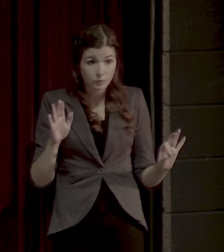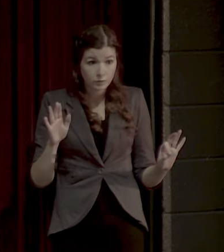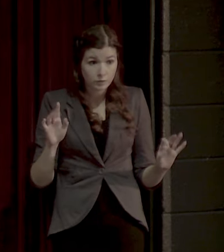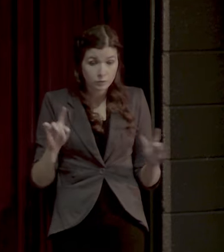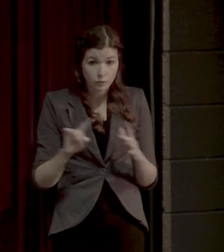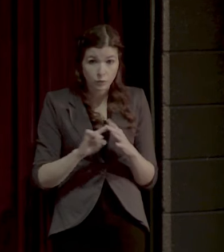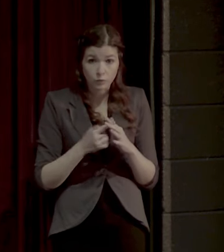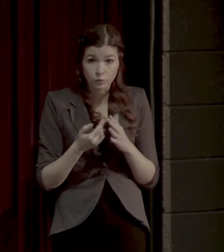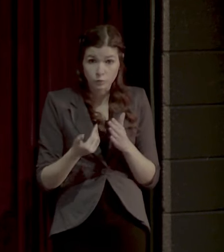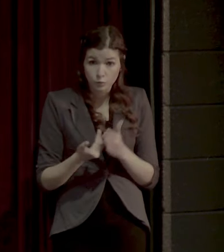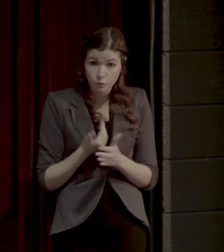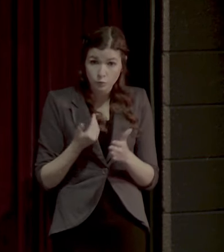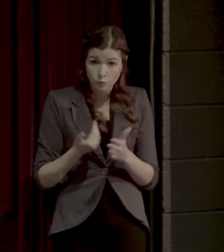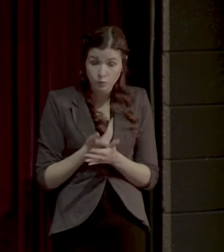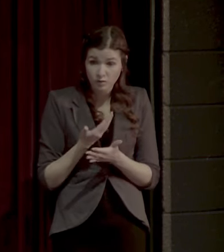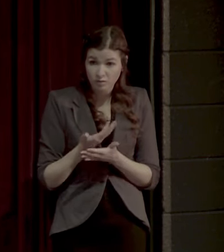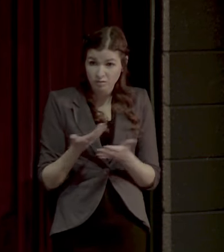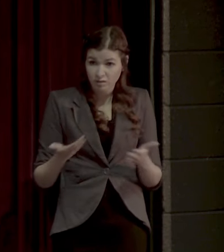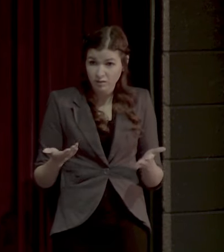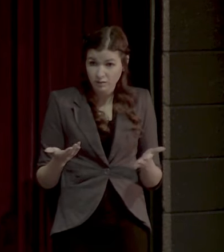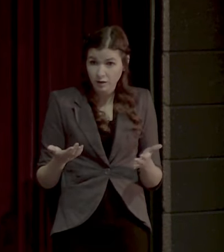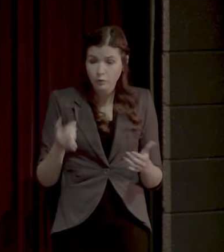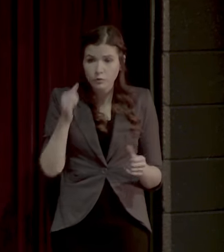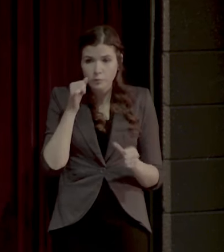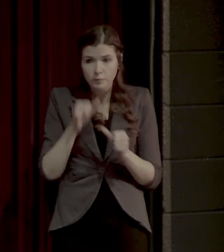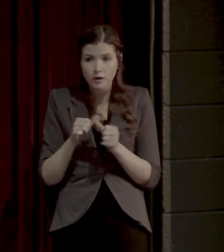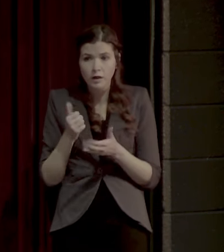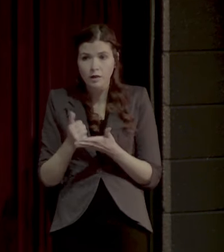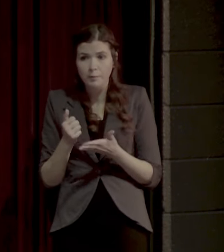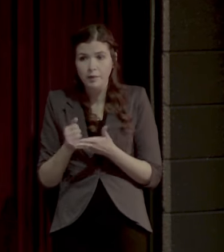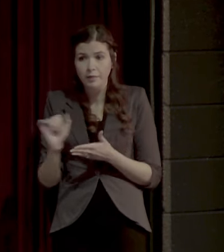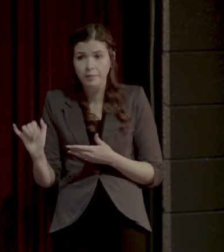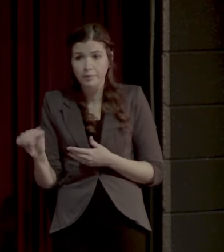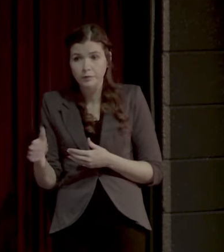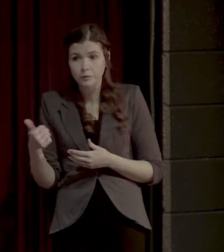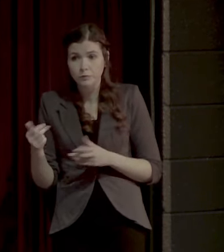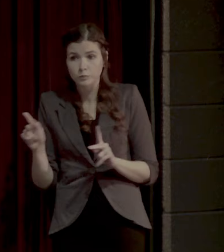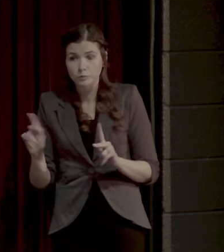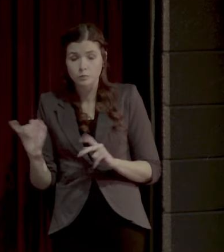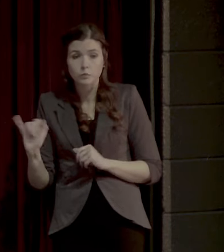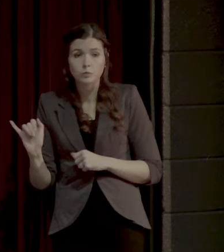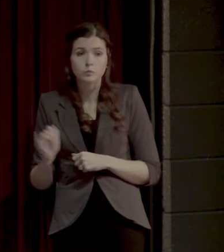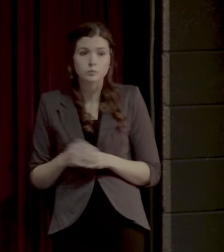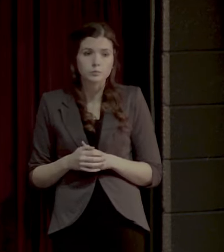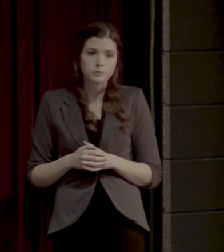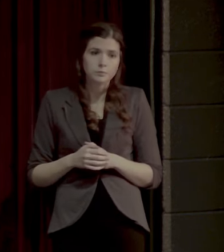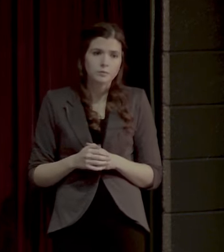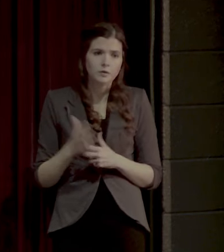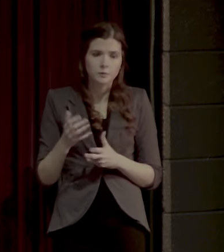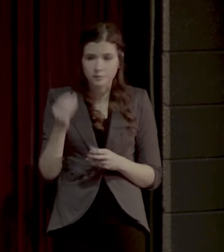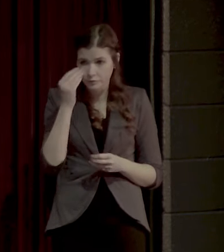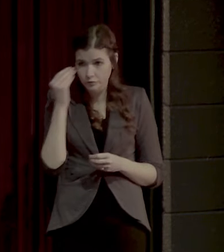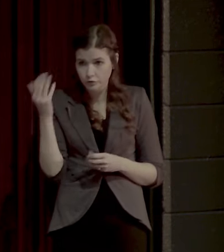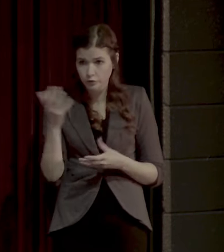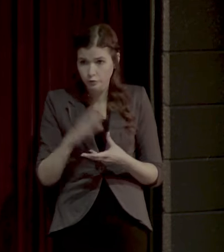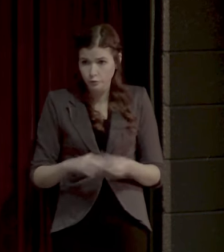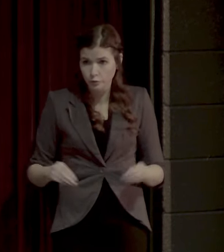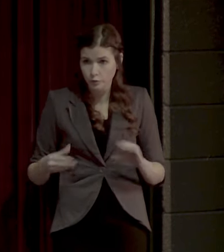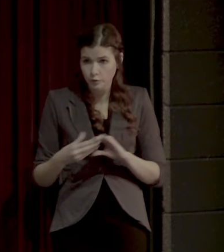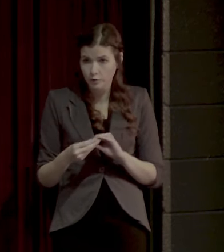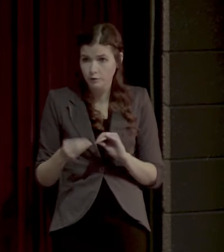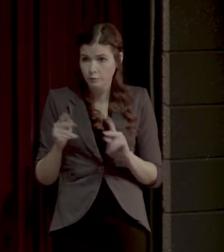for you, and remember to open doors for others. I'd like to share a story with you of someone who did that for